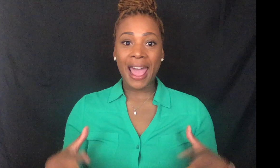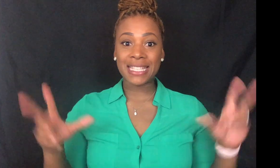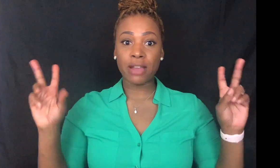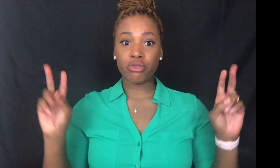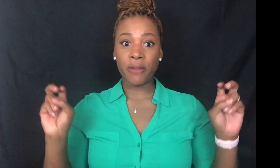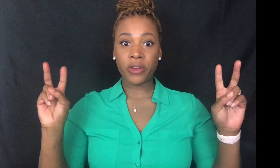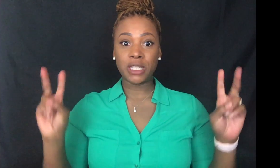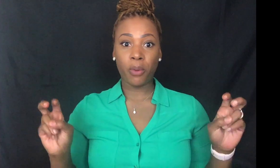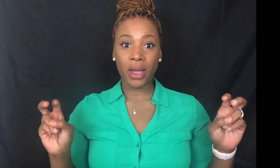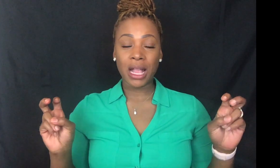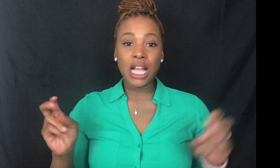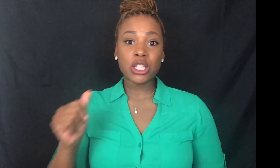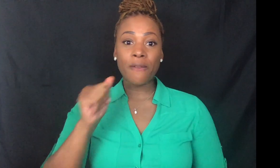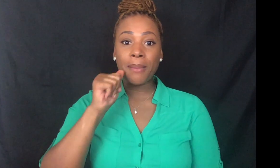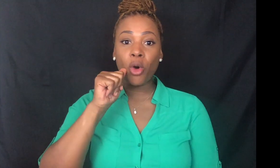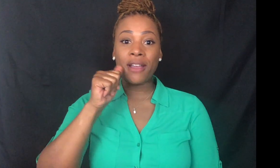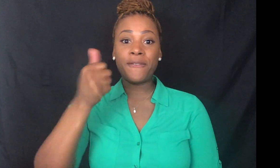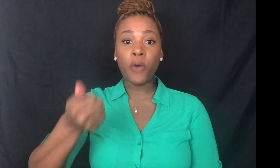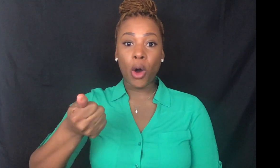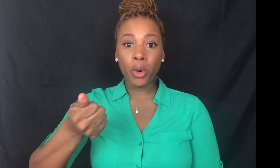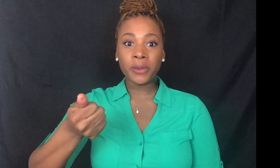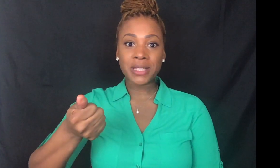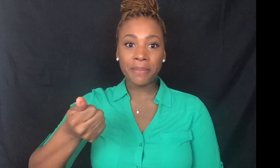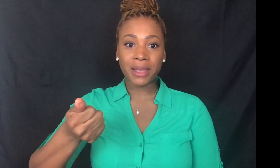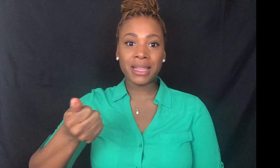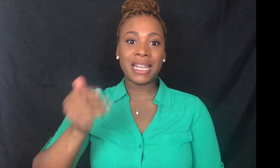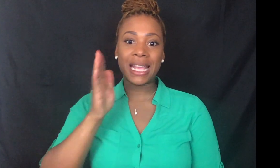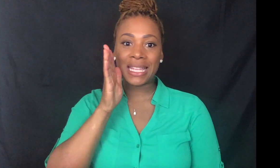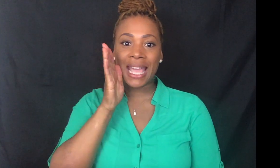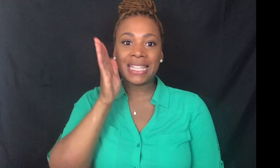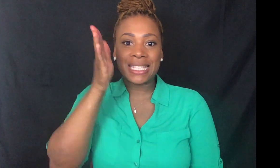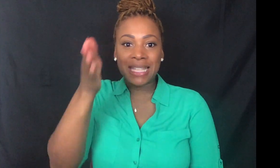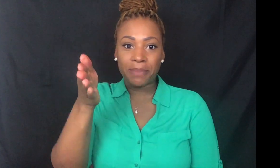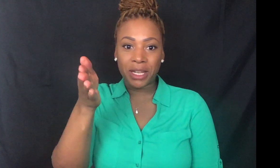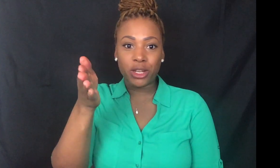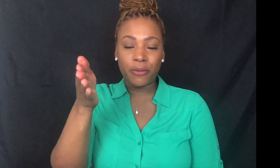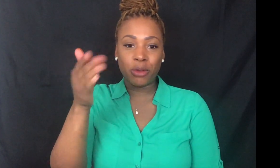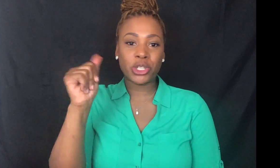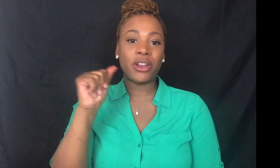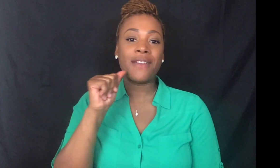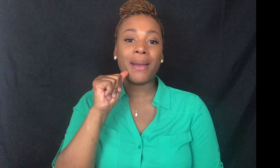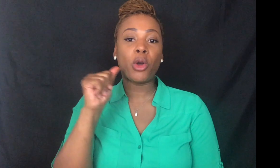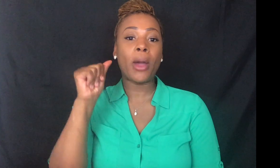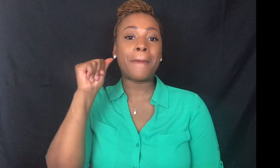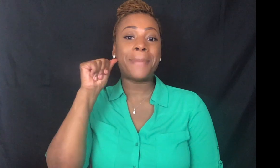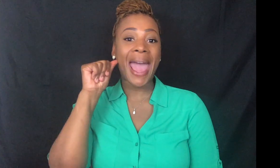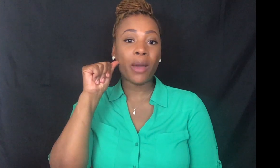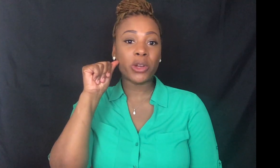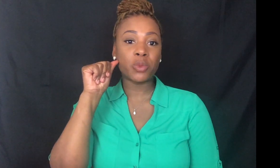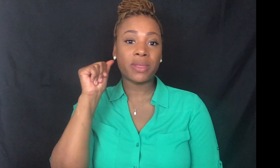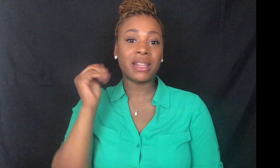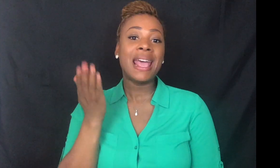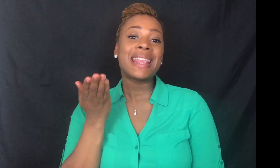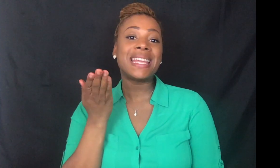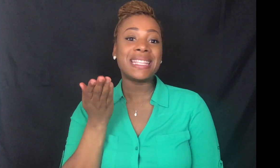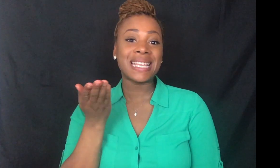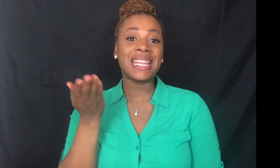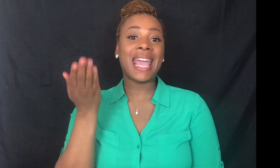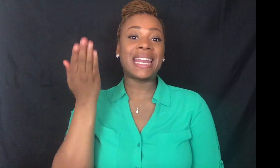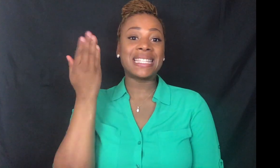a reference point? So if I'm going forward with something, then it indicates it's something in the future. If I'm going backwards with it, then it's indicating